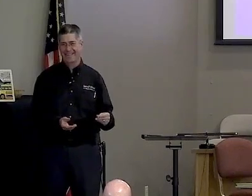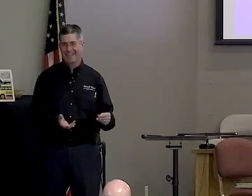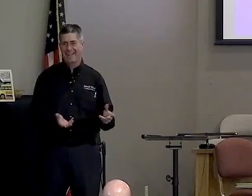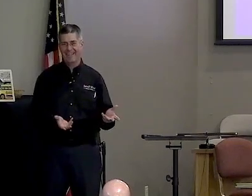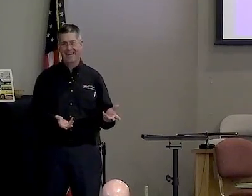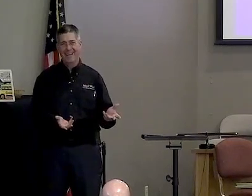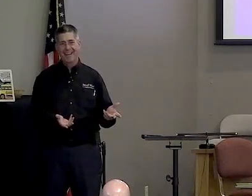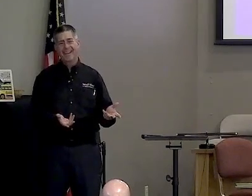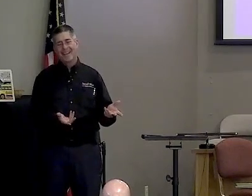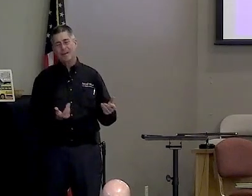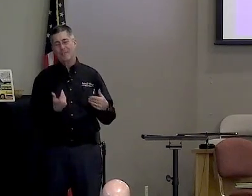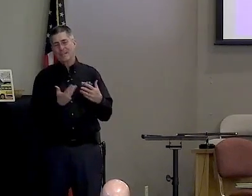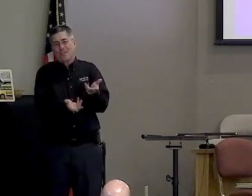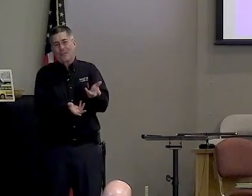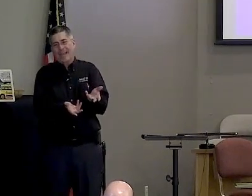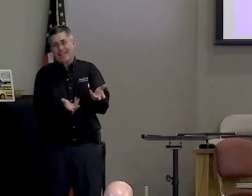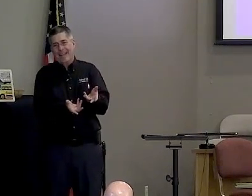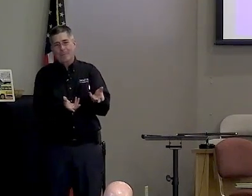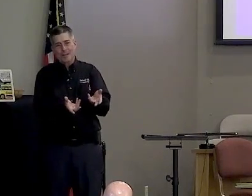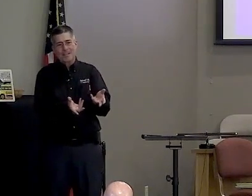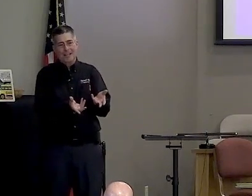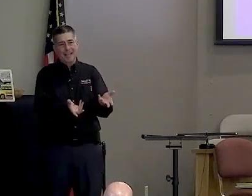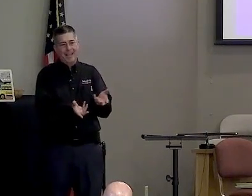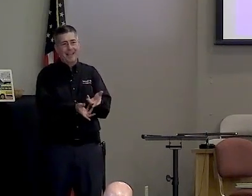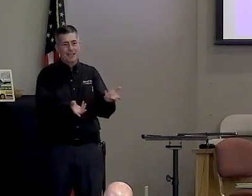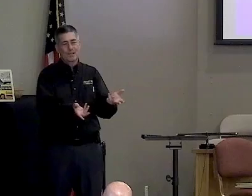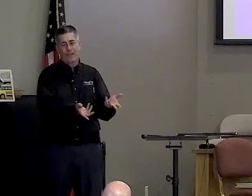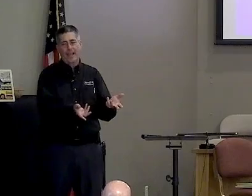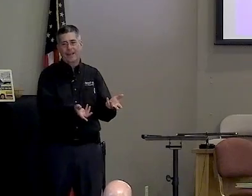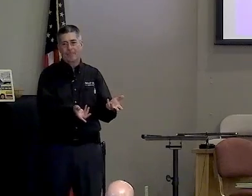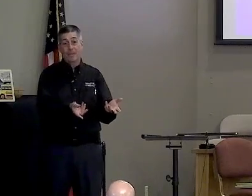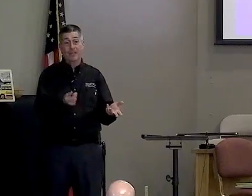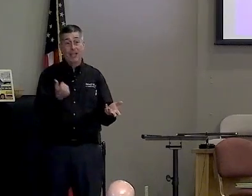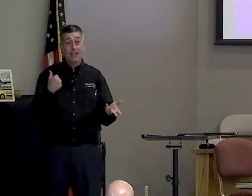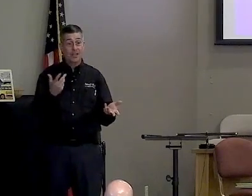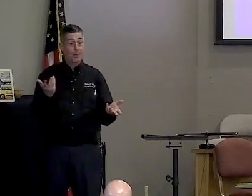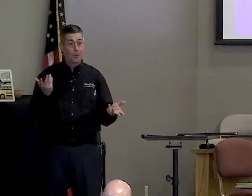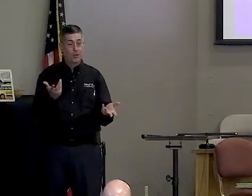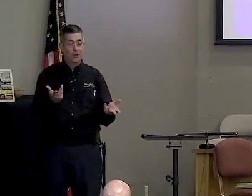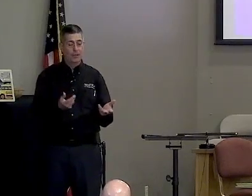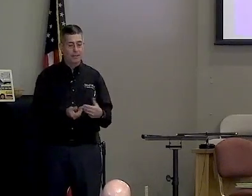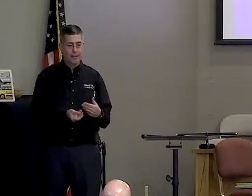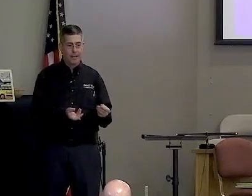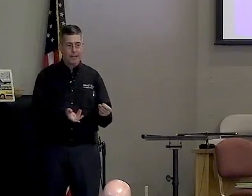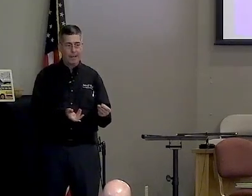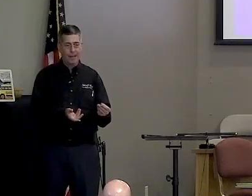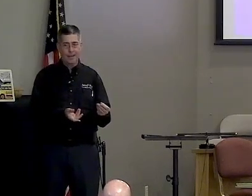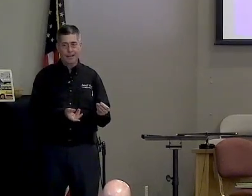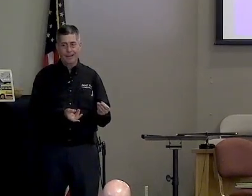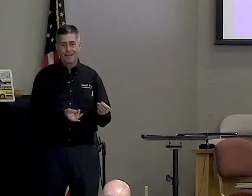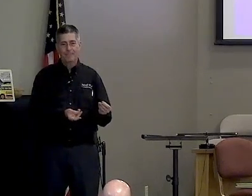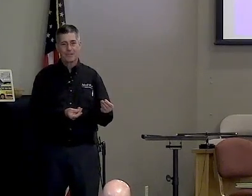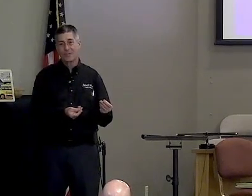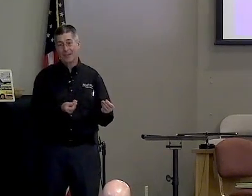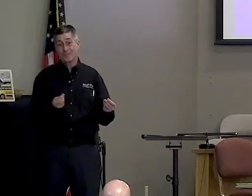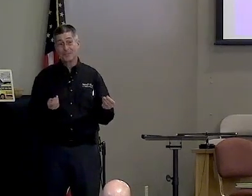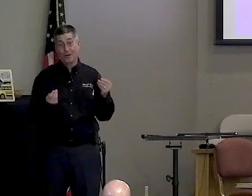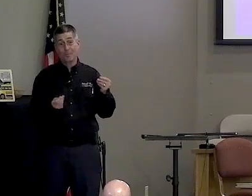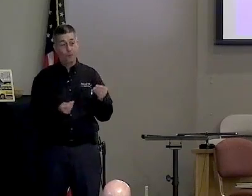You know, but if it's a fake thing, I'm going to tell the guy, yes, it's fake. And then he's asking me what to do with it. It's like, ah. So I've told him before,